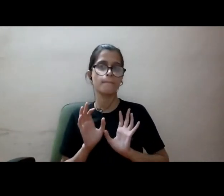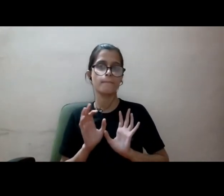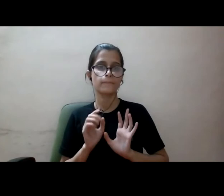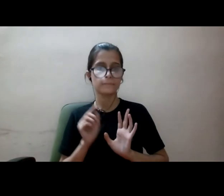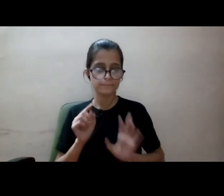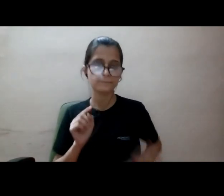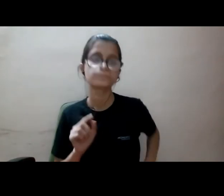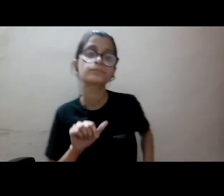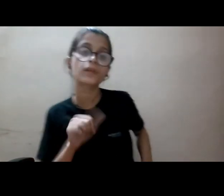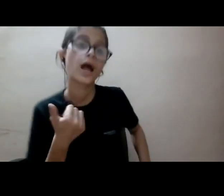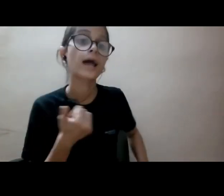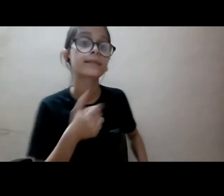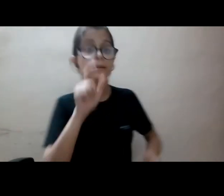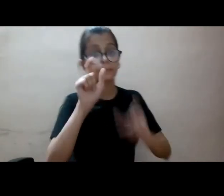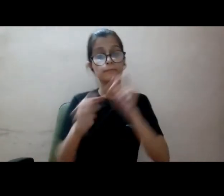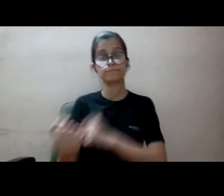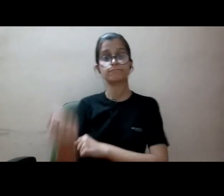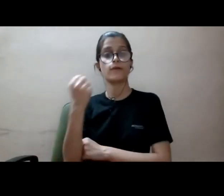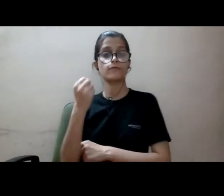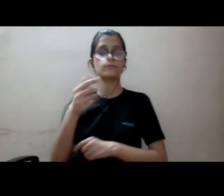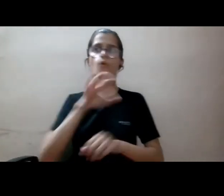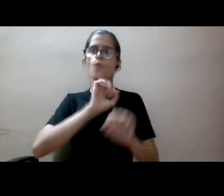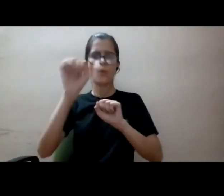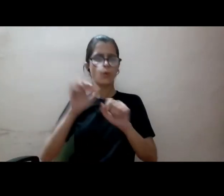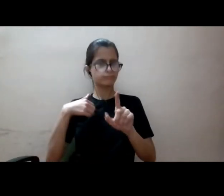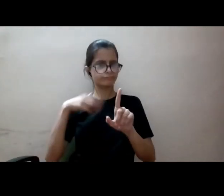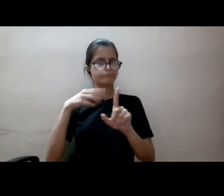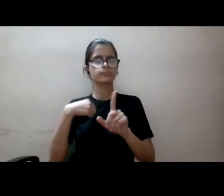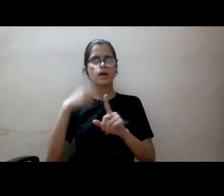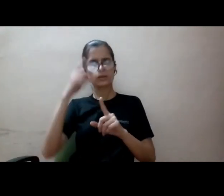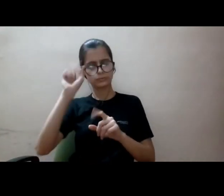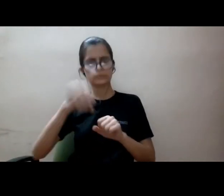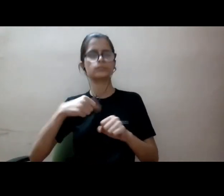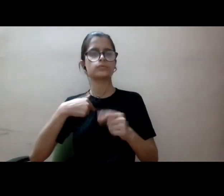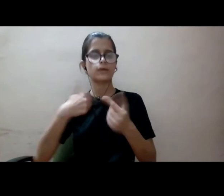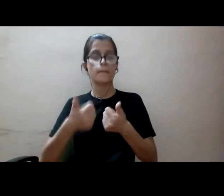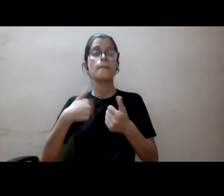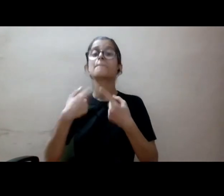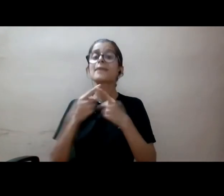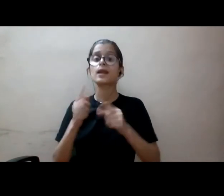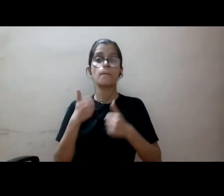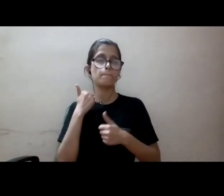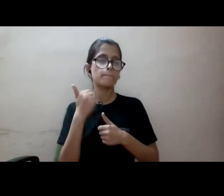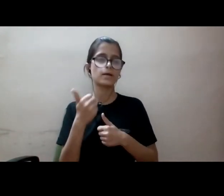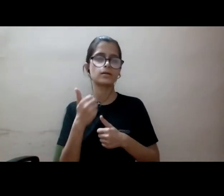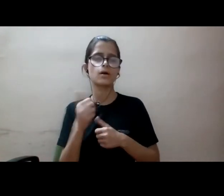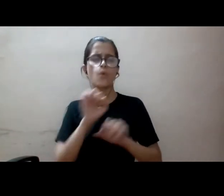And to give people the power to determine for themselves what's best for them in their